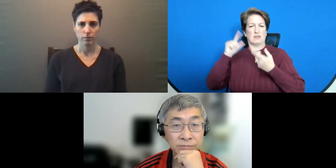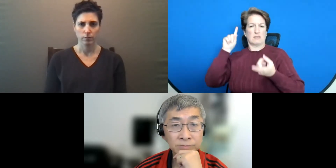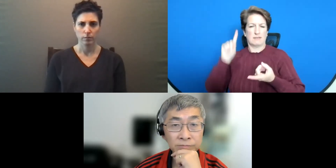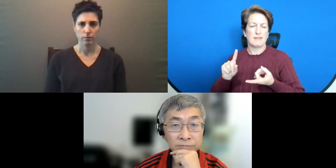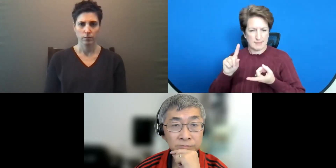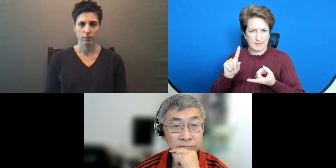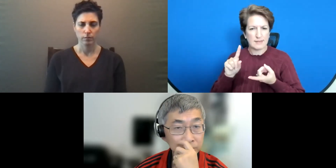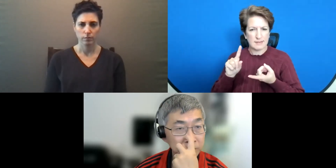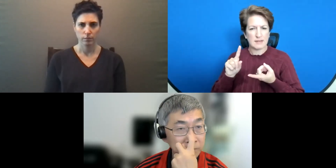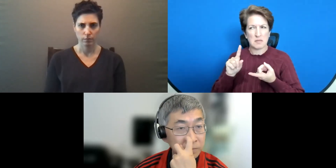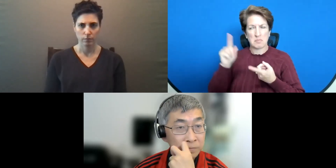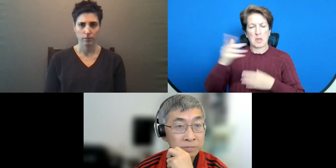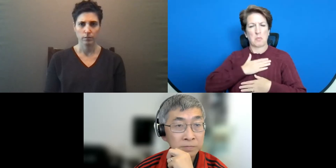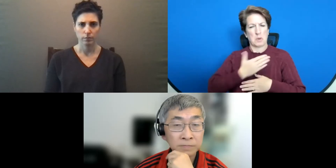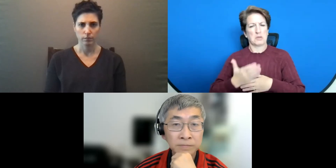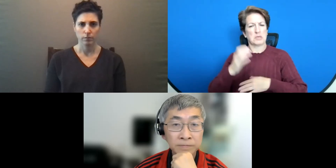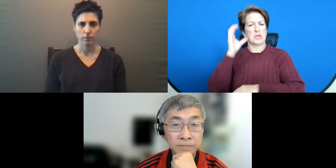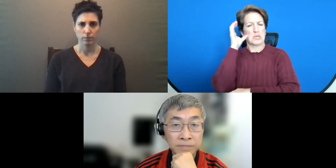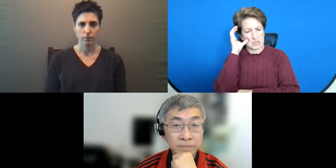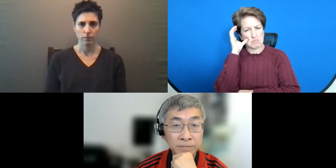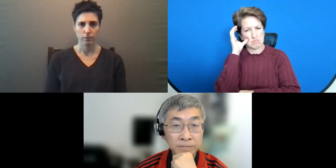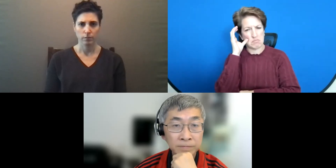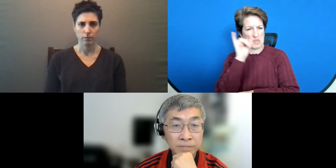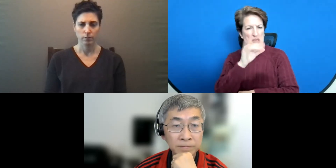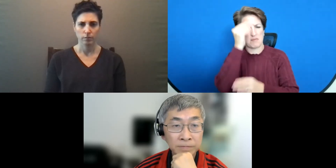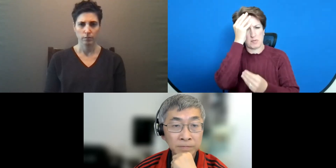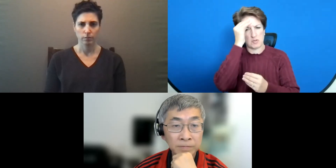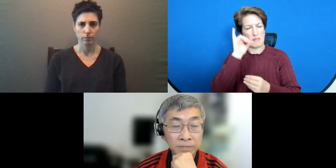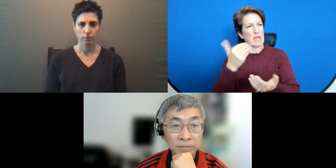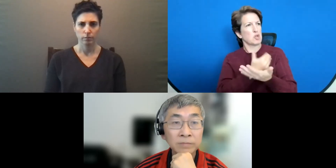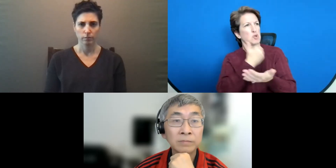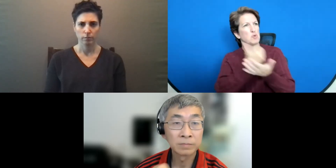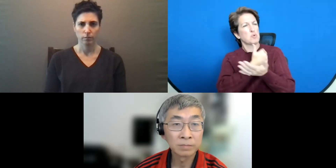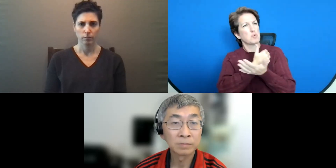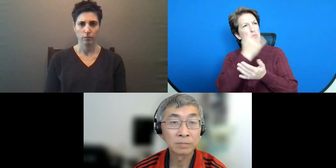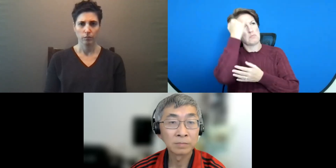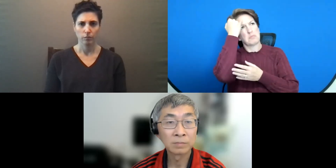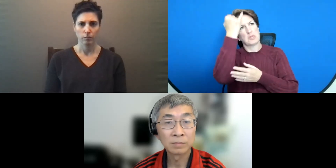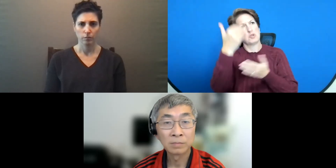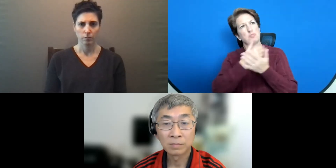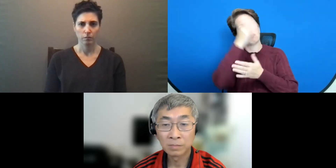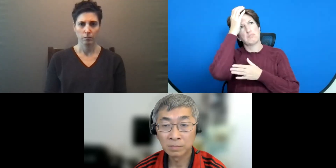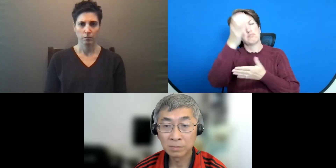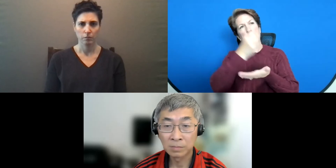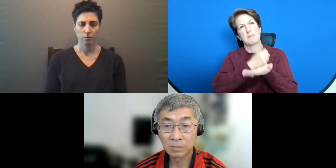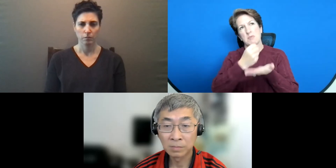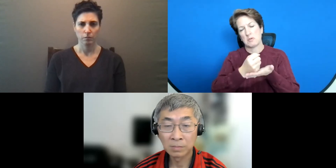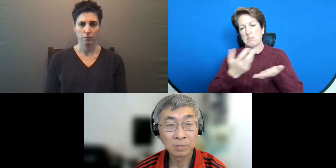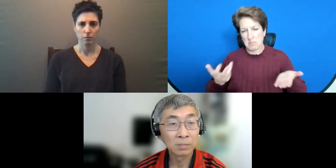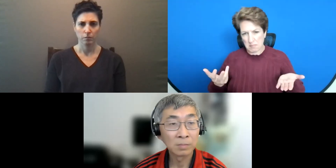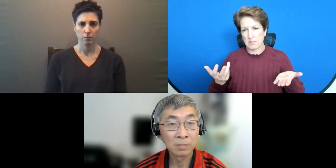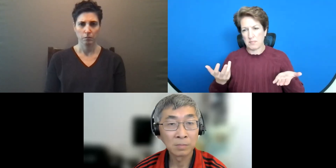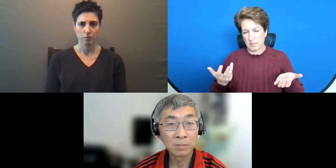take information because that's something that new coming up. So this is the way, if some more support,